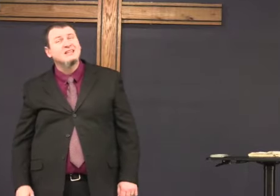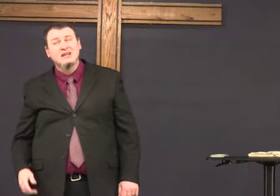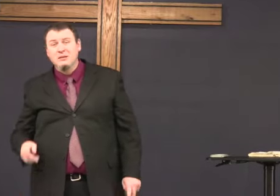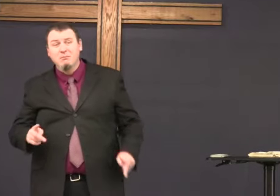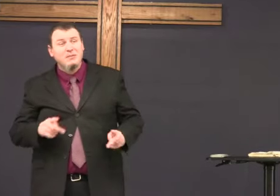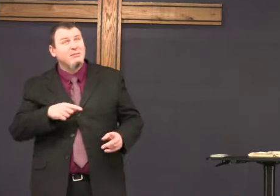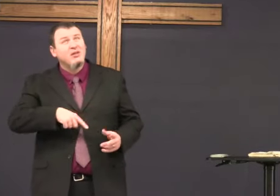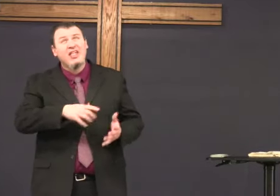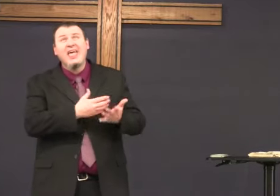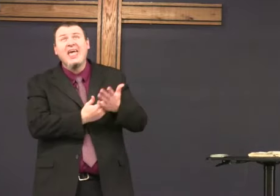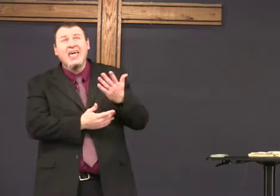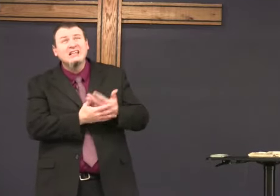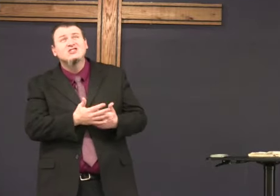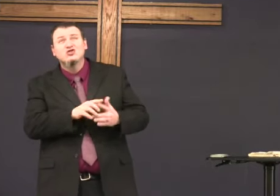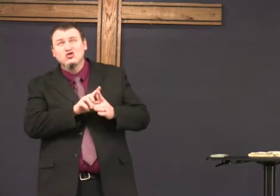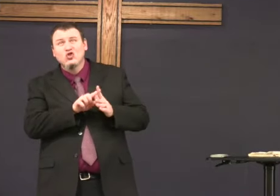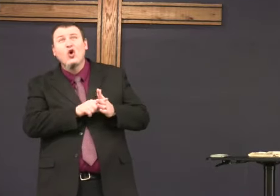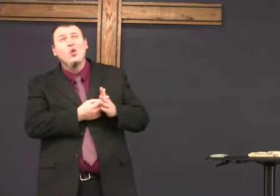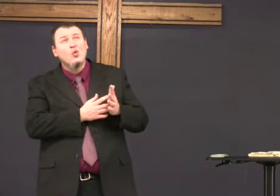He's God giving strength.